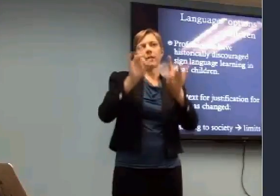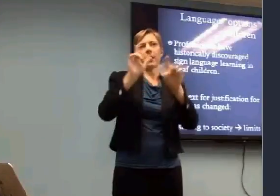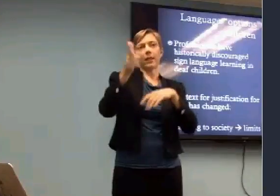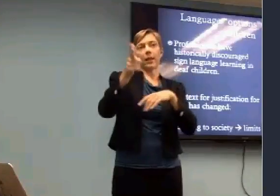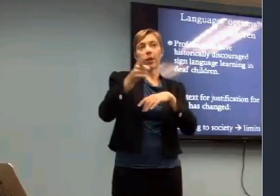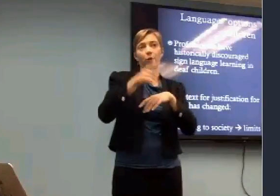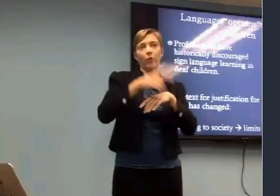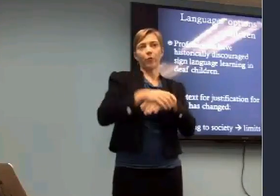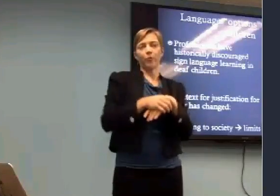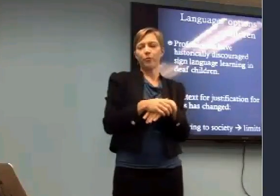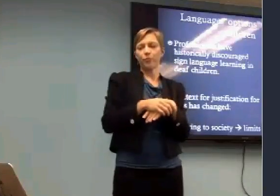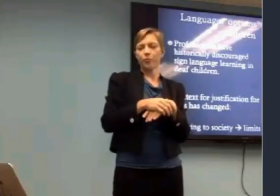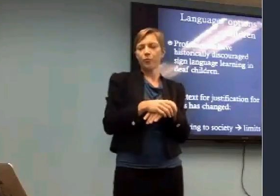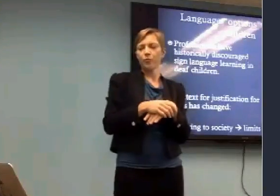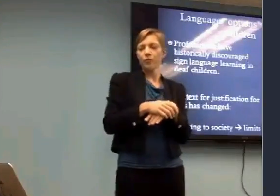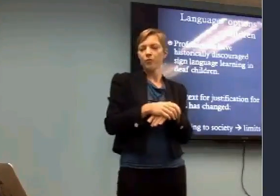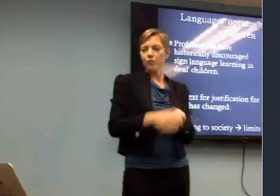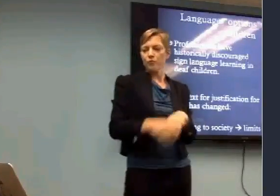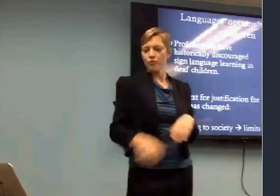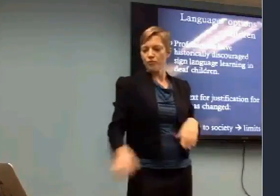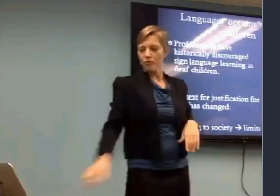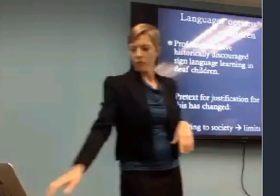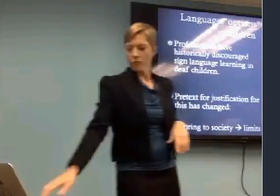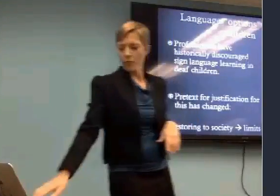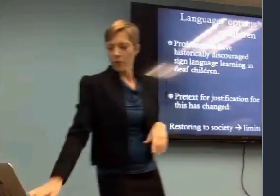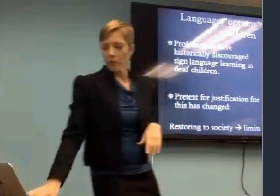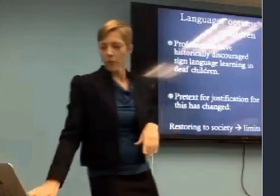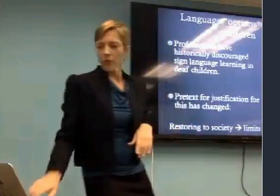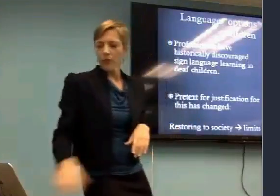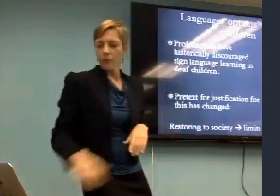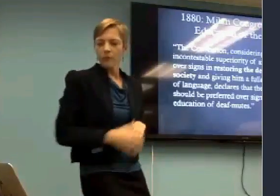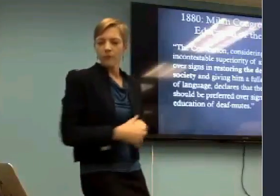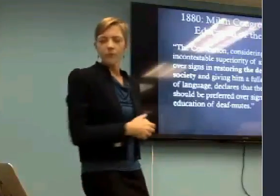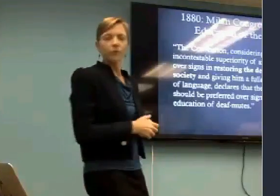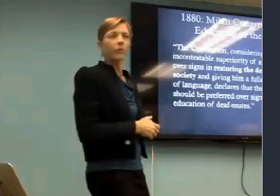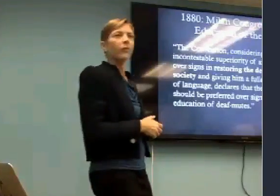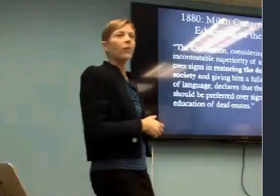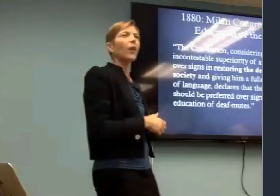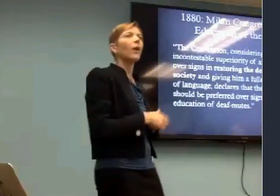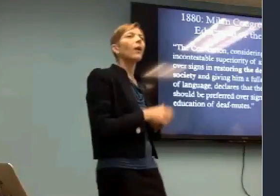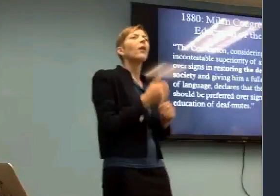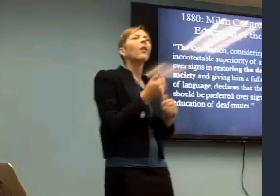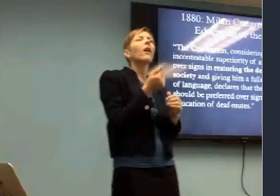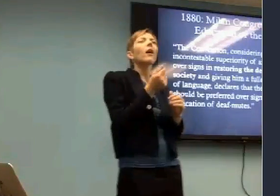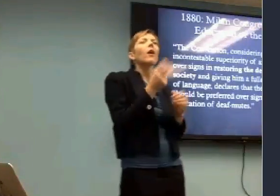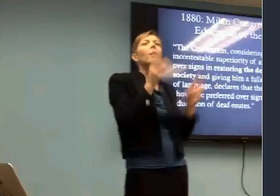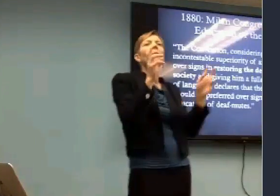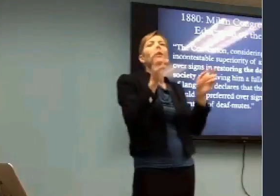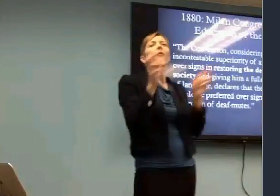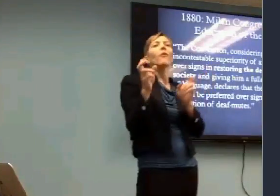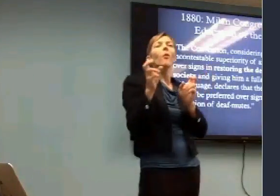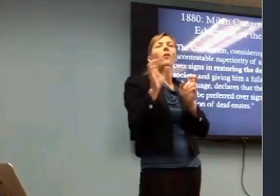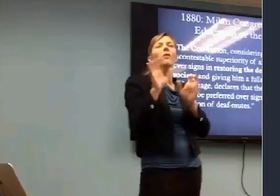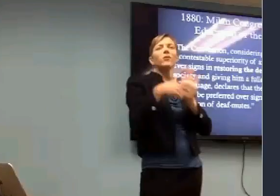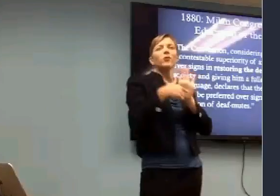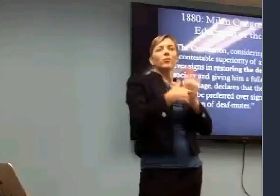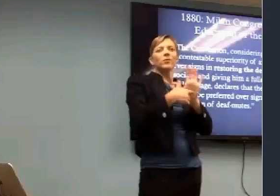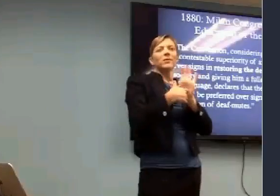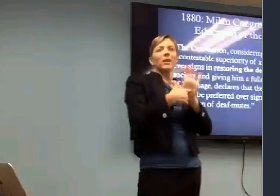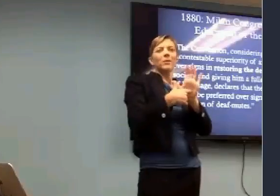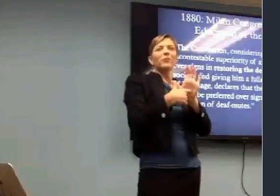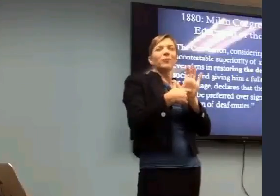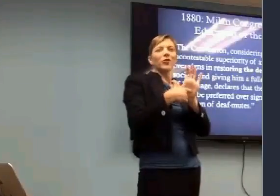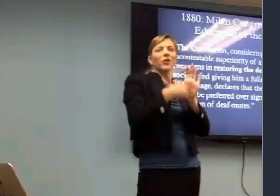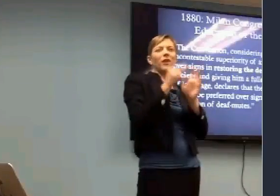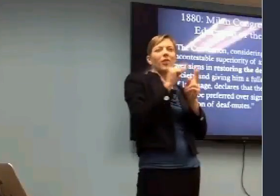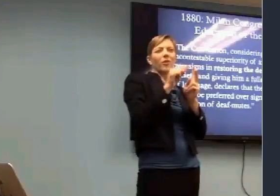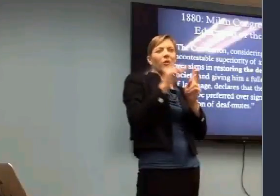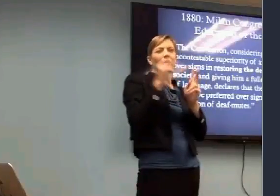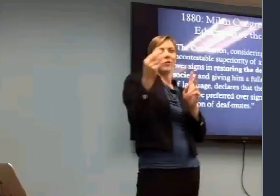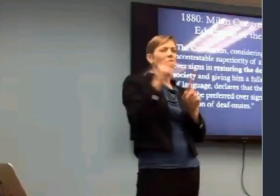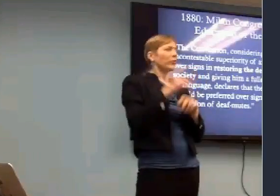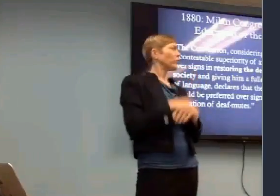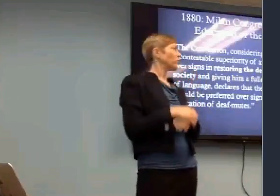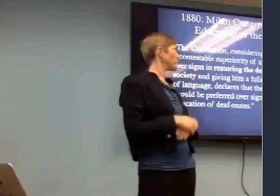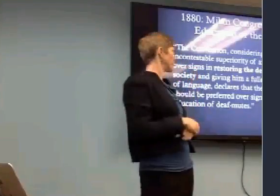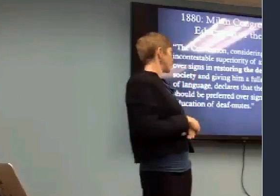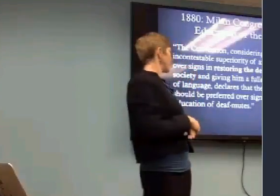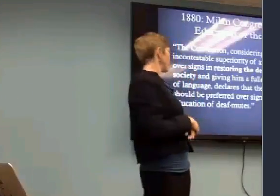prevent their ability to learn speech later in life. So there's a few quotes I'd like to share with you